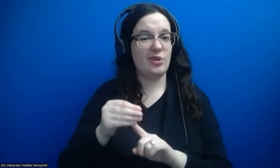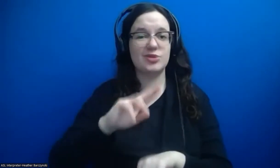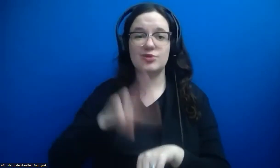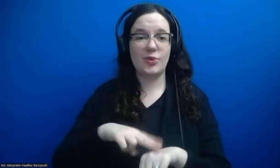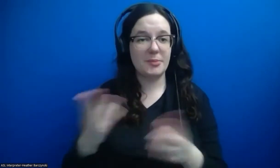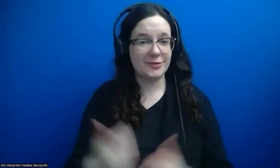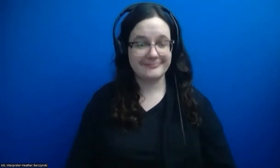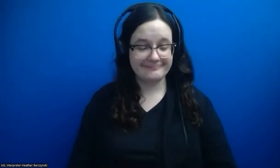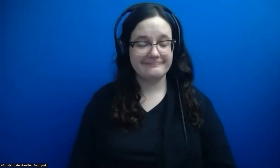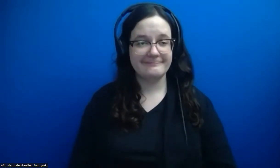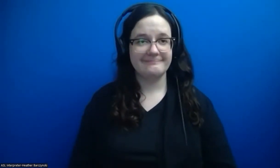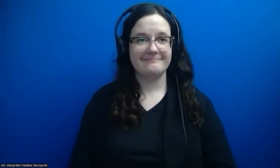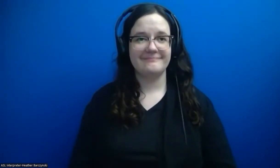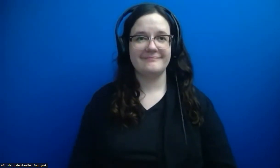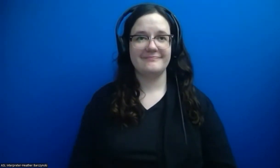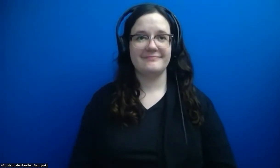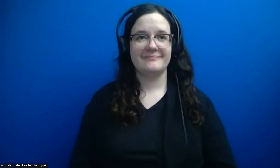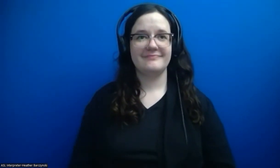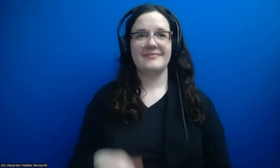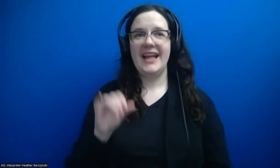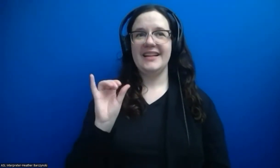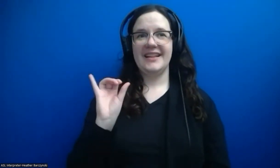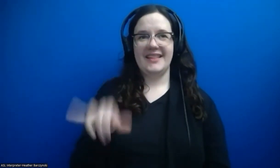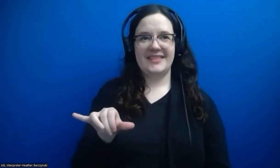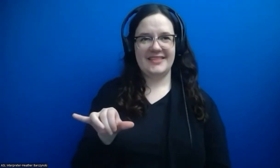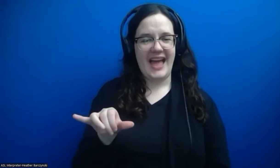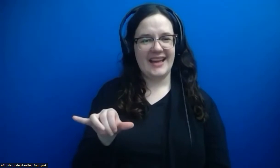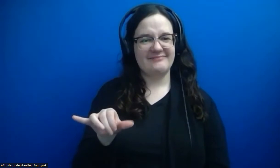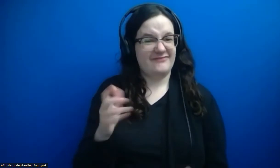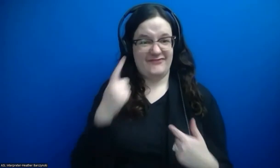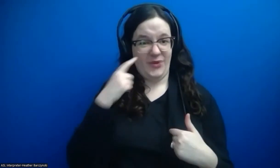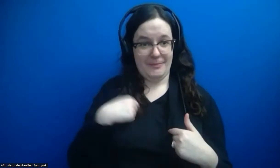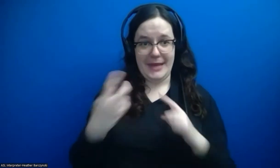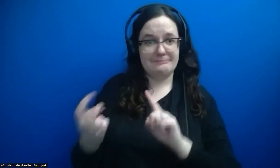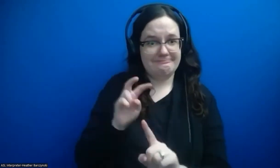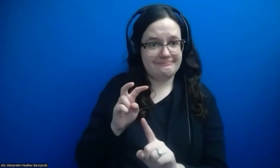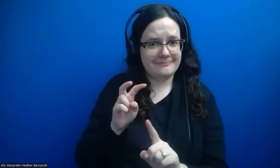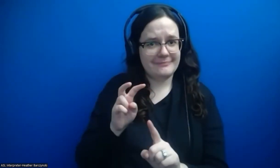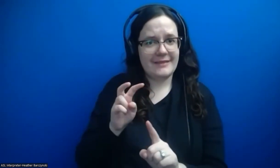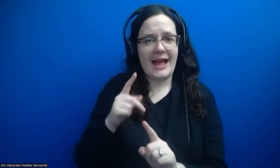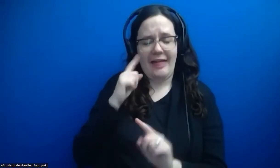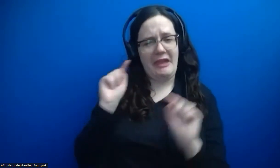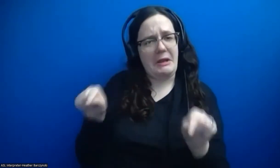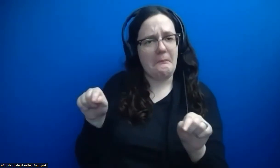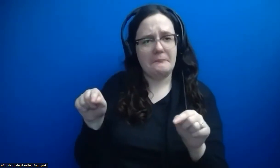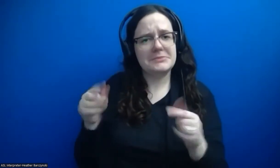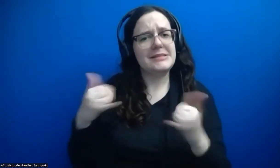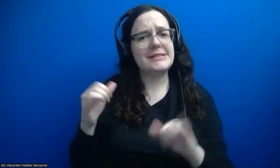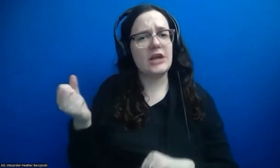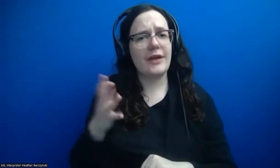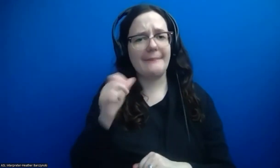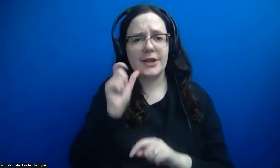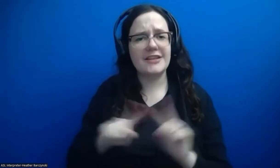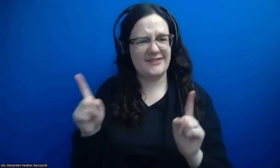So that's why to me, it seems it's not different in my eyes, but I could see how it would be easier to fall into